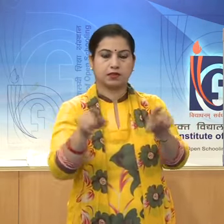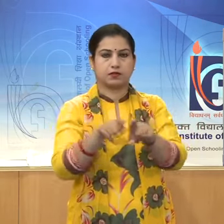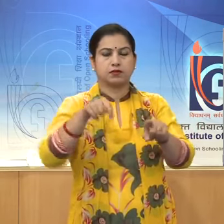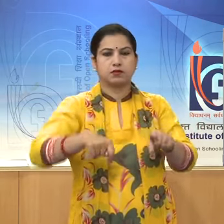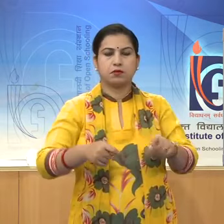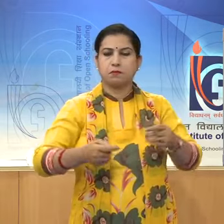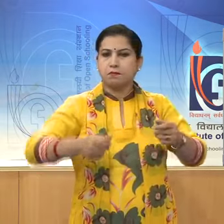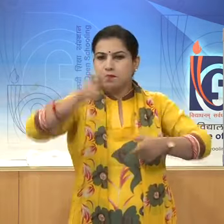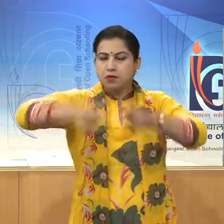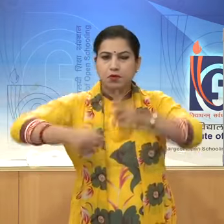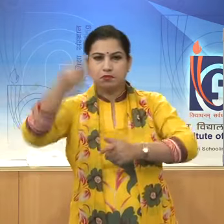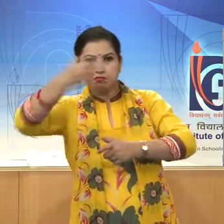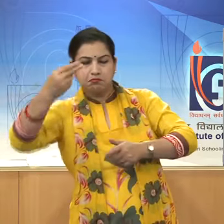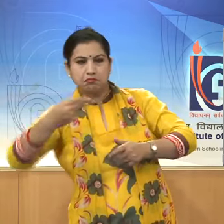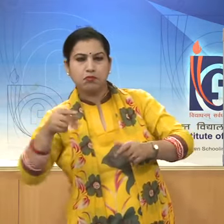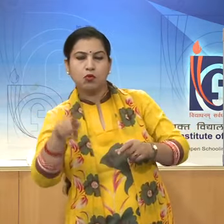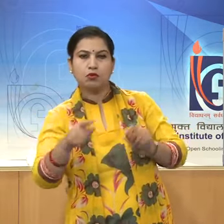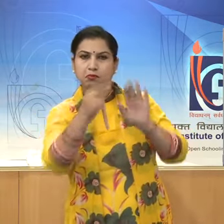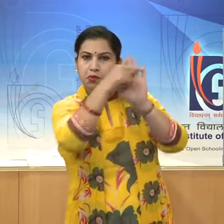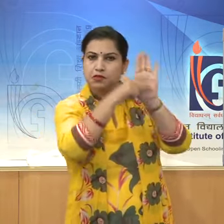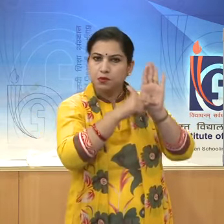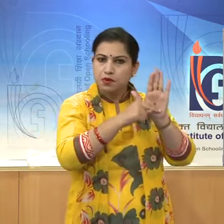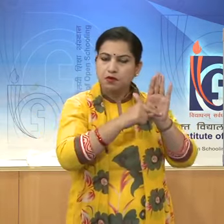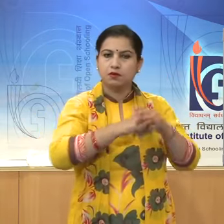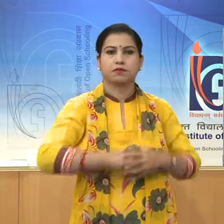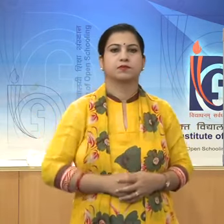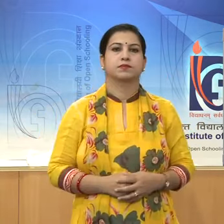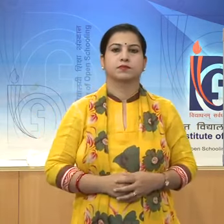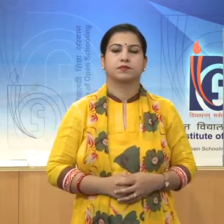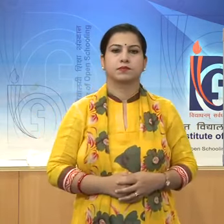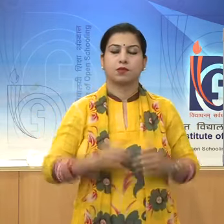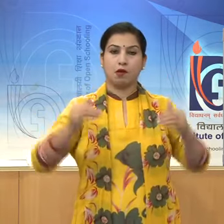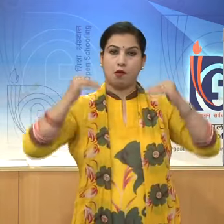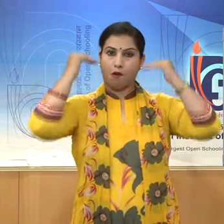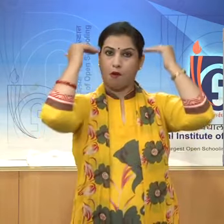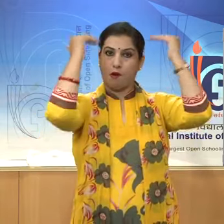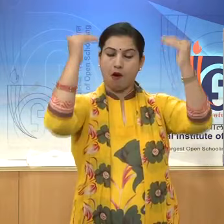extended the principles of High Renaissance